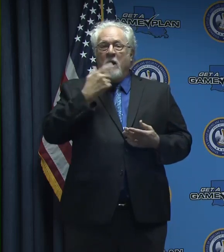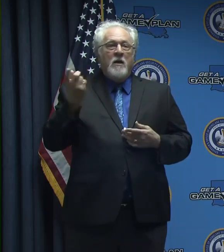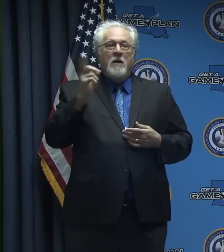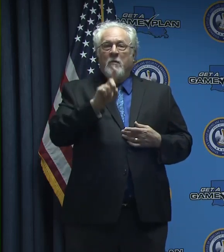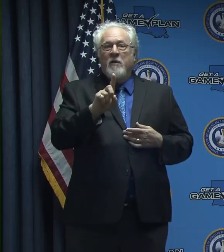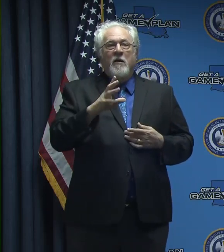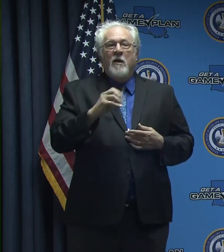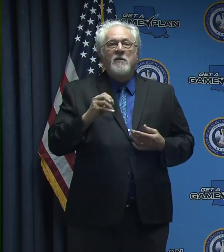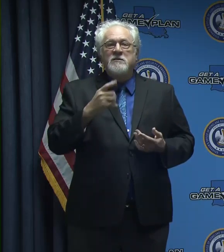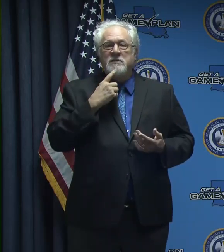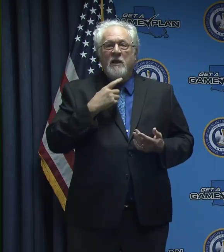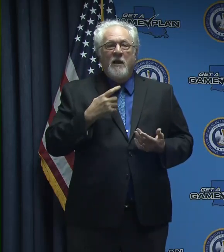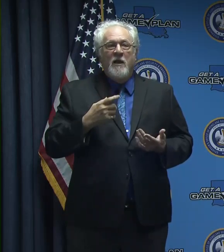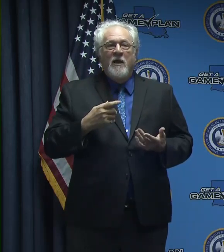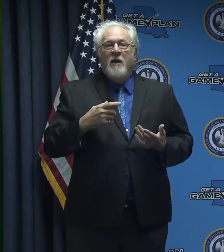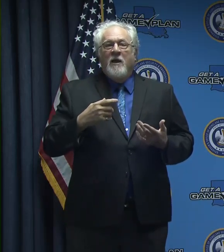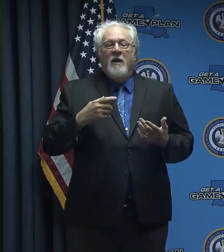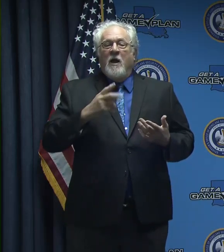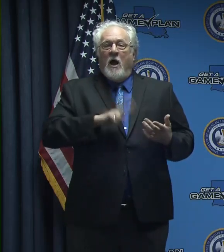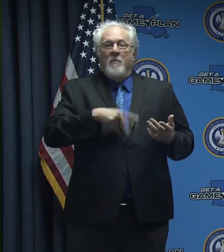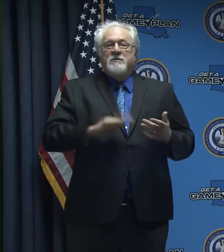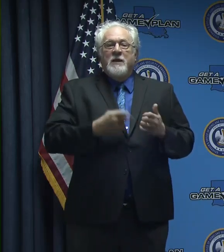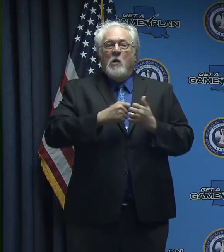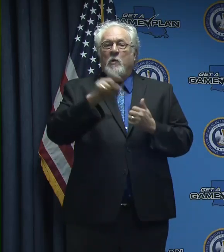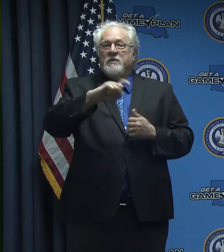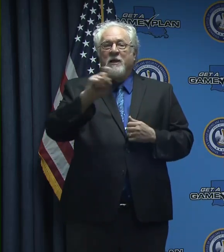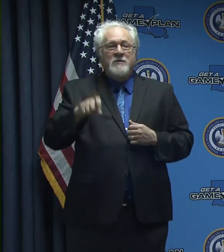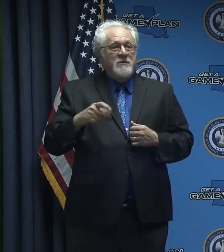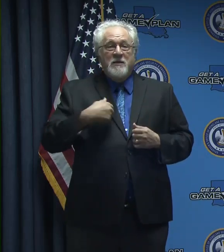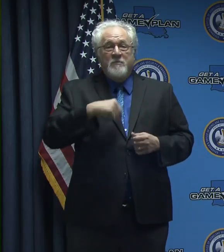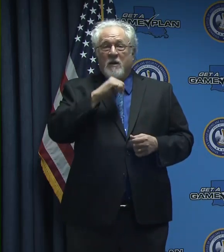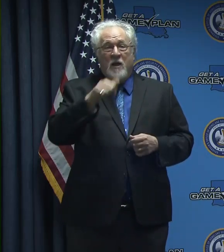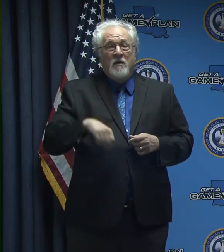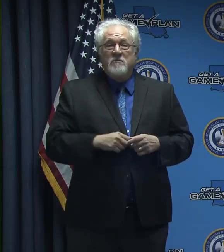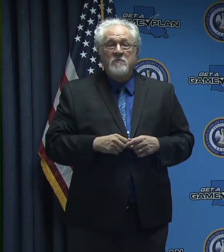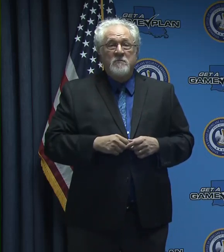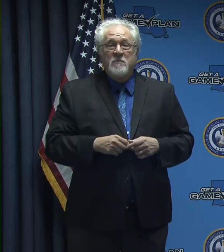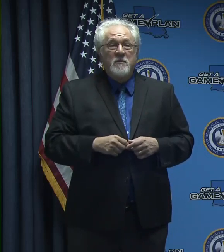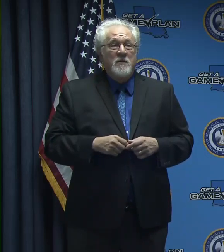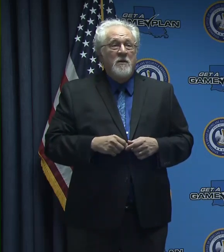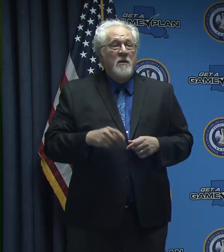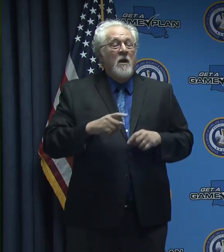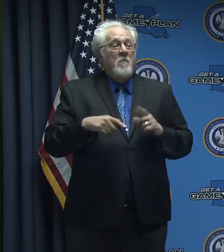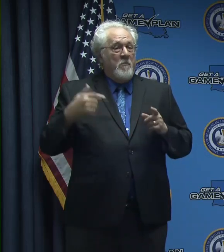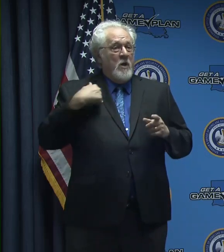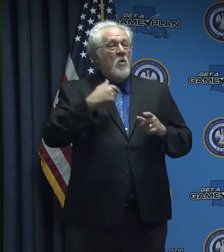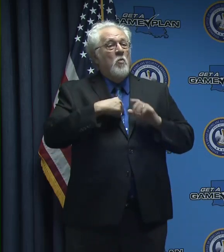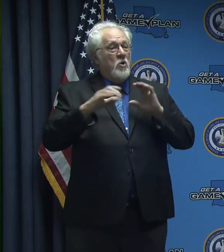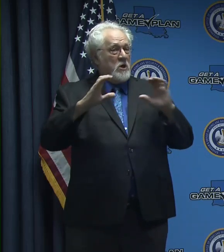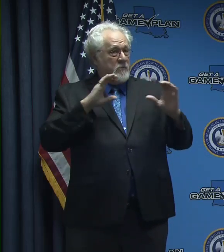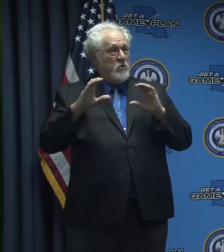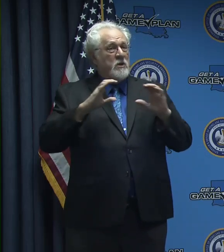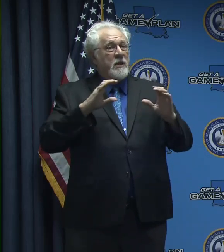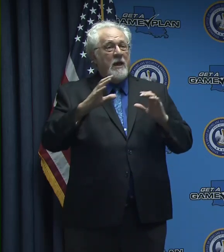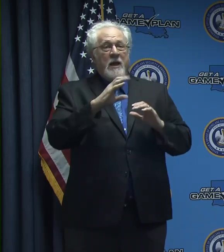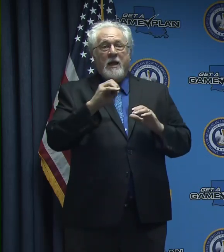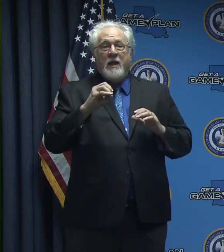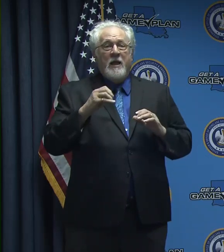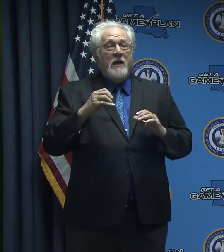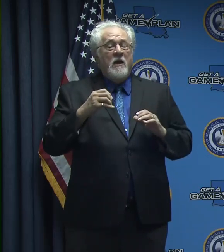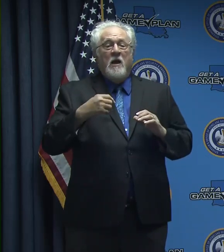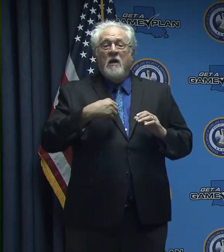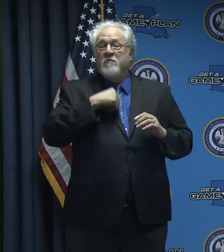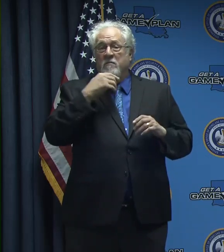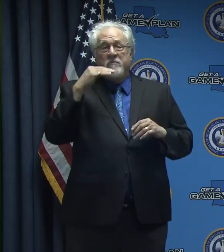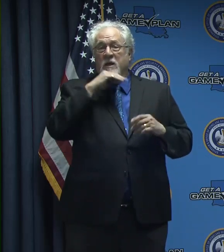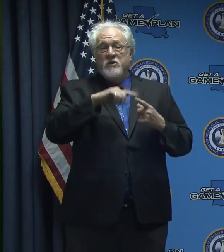here and pretend to be upset with the Texas governor. I'm just not. But we are communicating, and I have not been